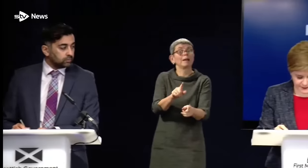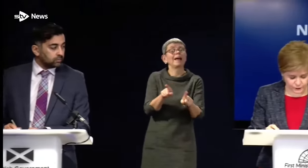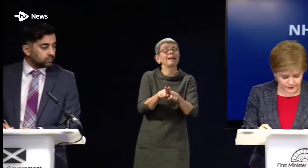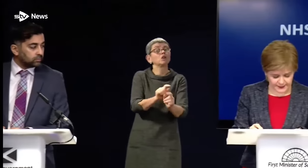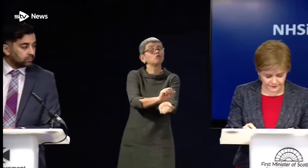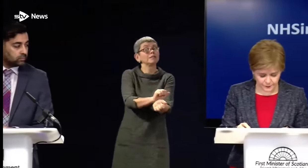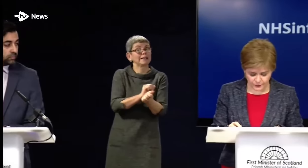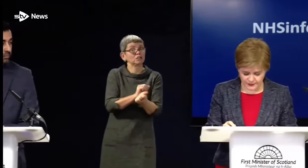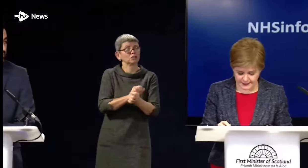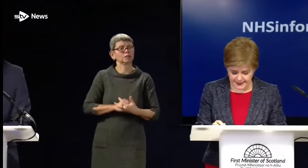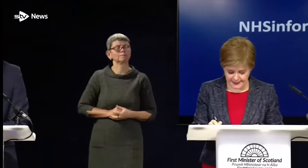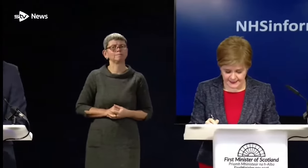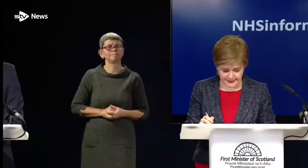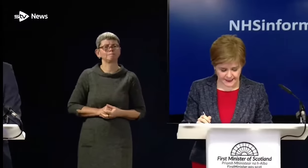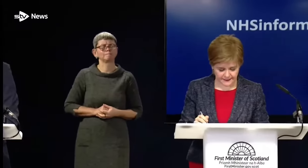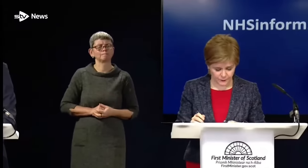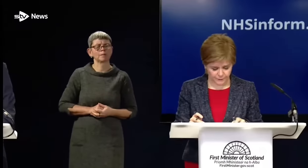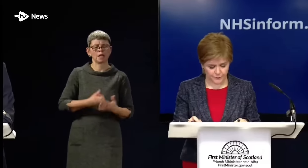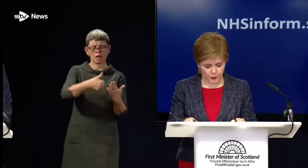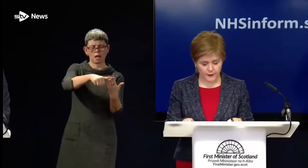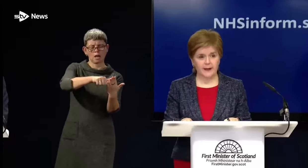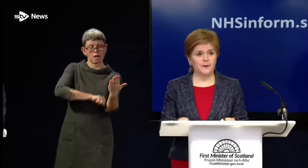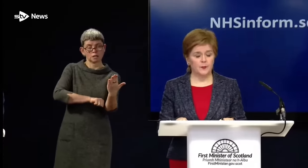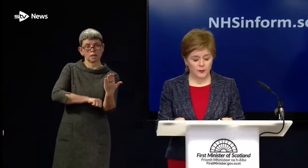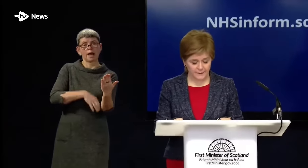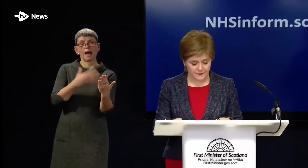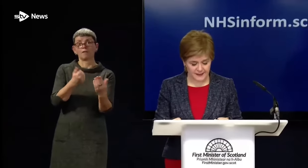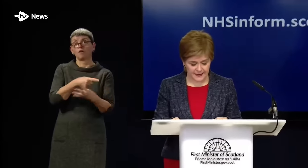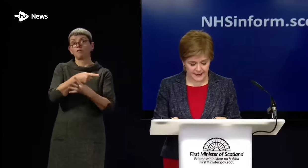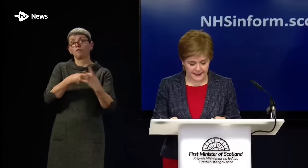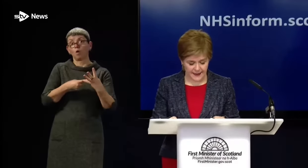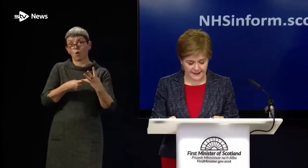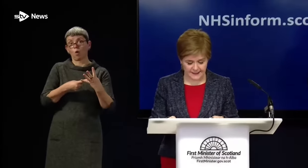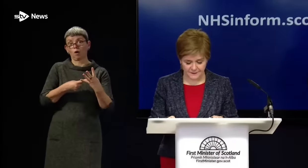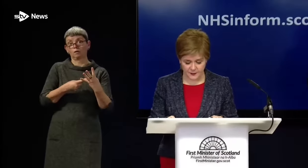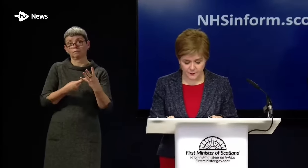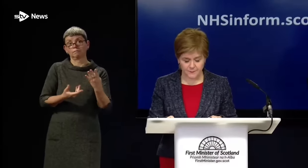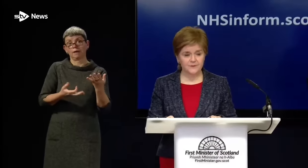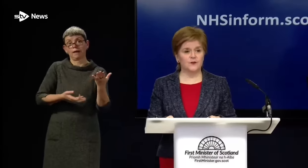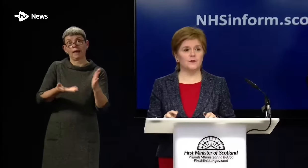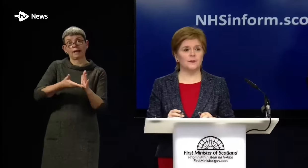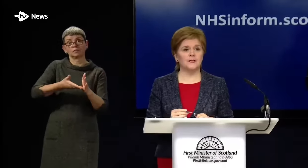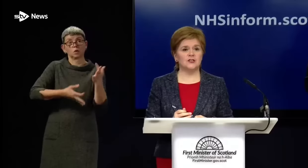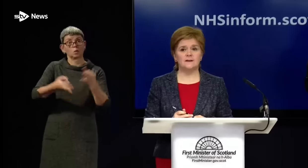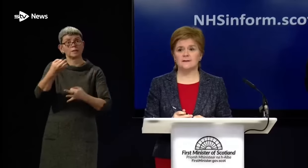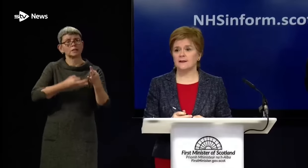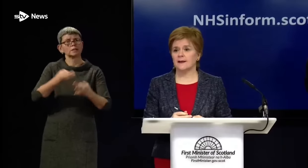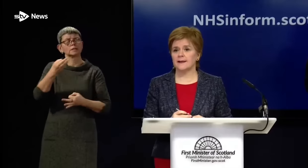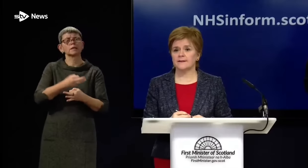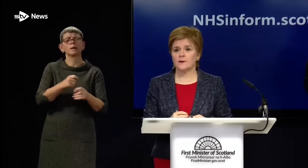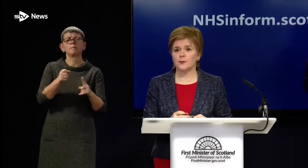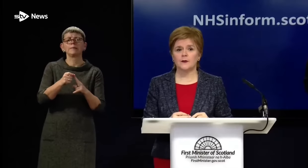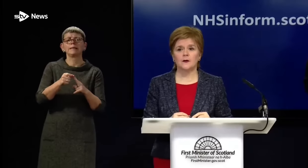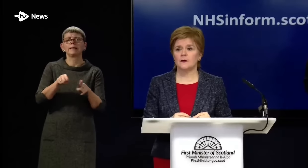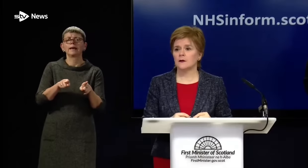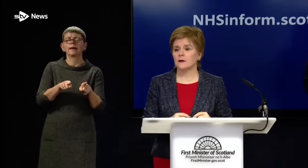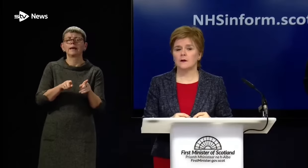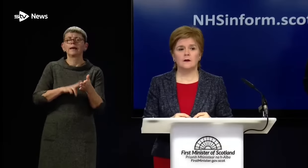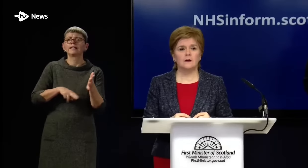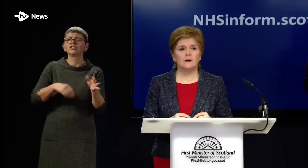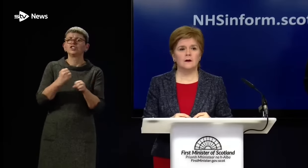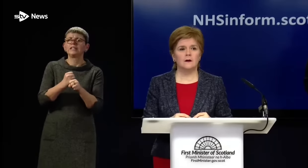I promised earlier on, take everybody who's indicated. We've got four people left. Andy Philip from the PNG is next up.